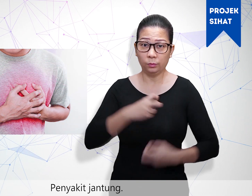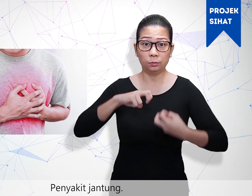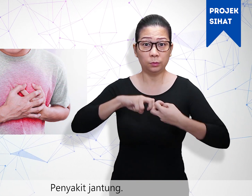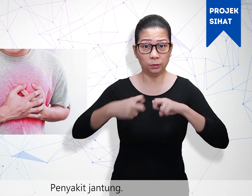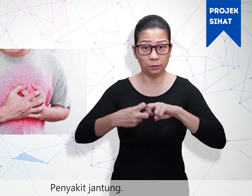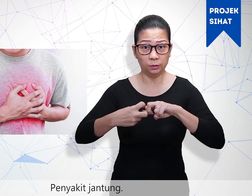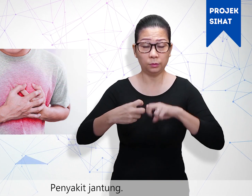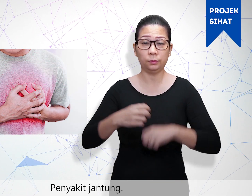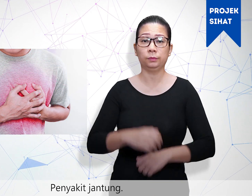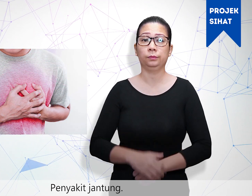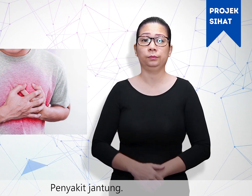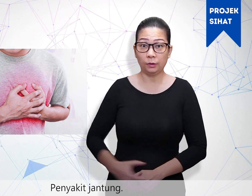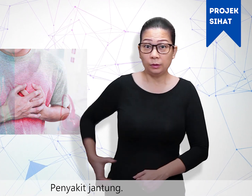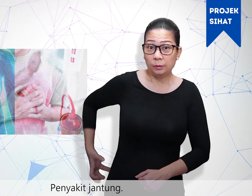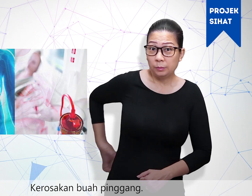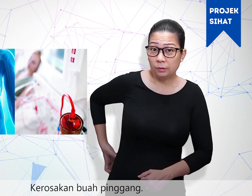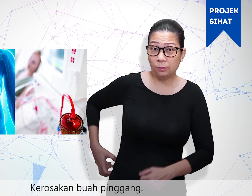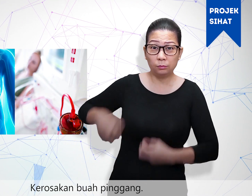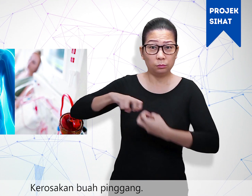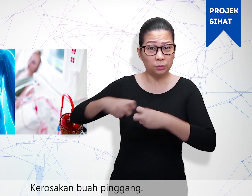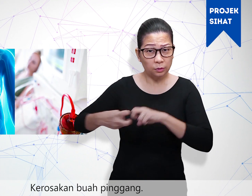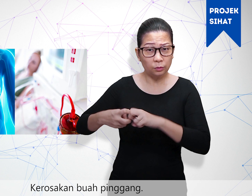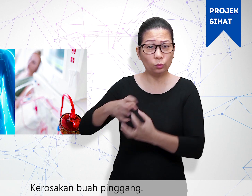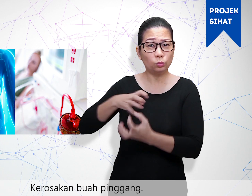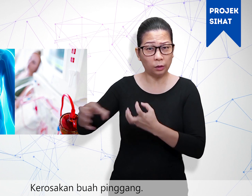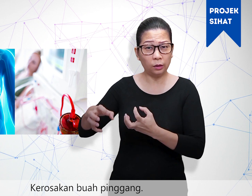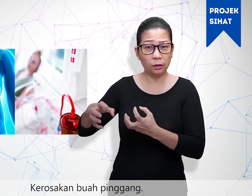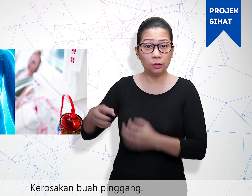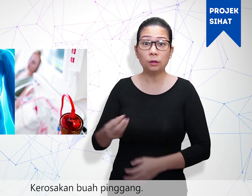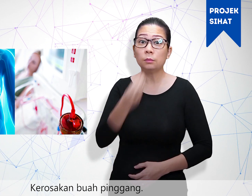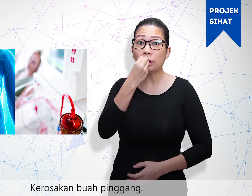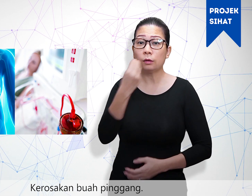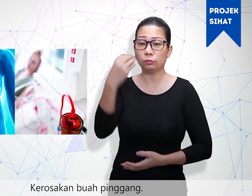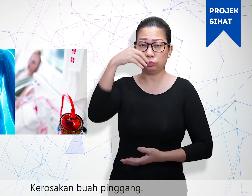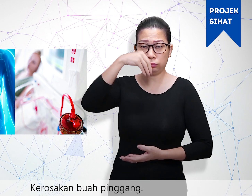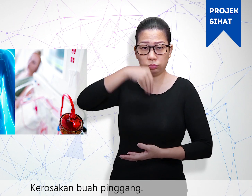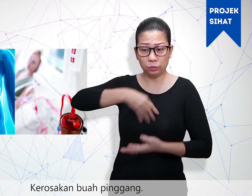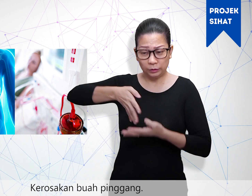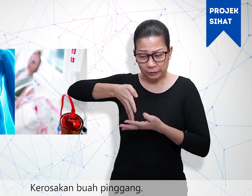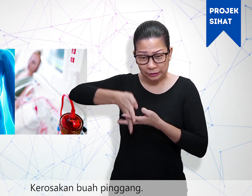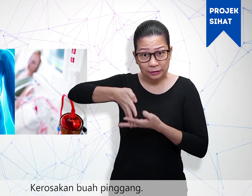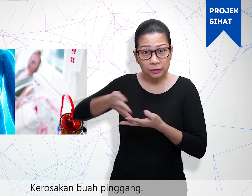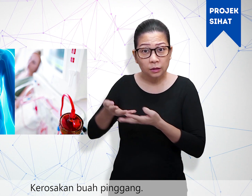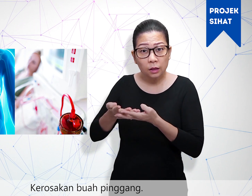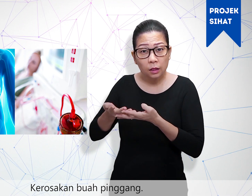Heart disease, kidney damage, and leakage of protein in the urine.